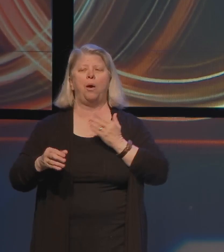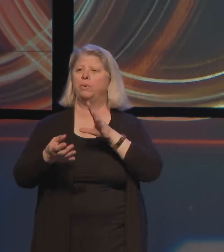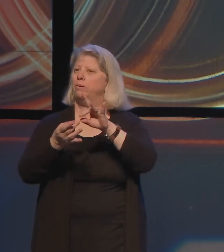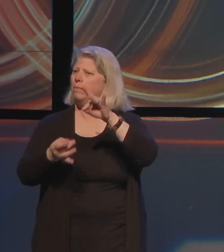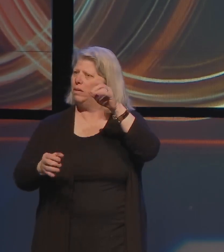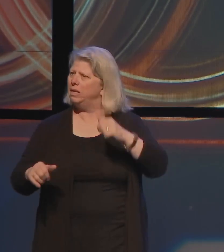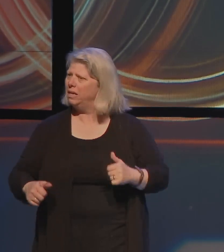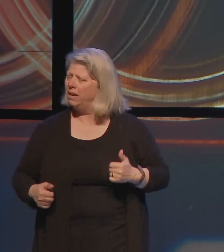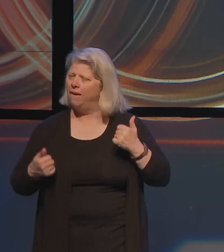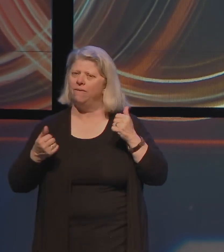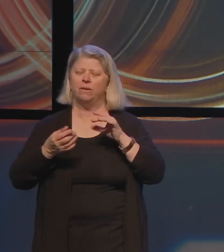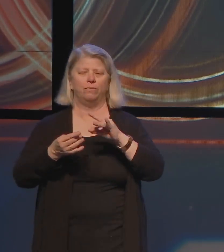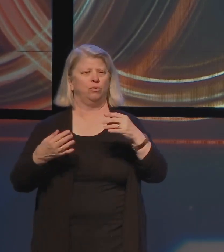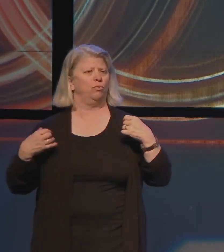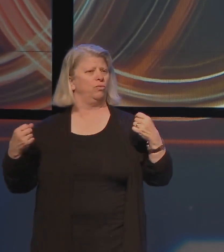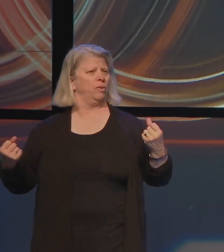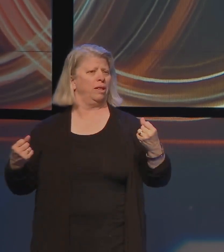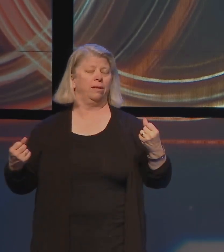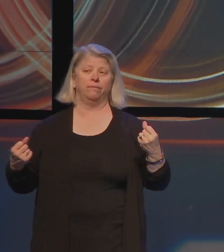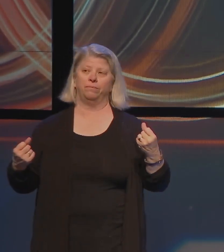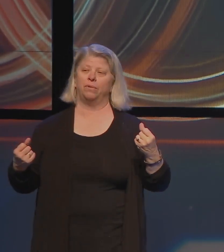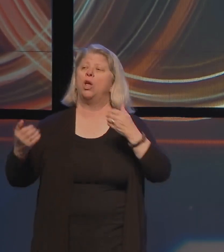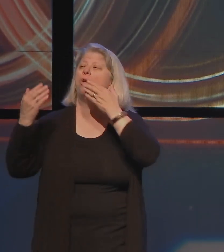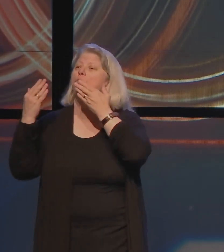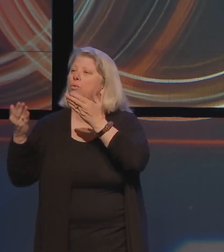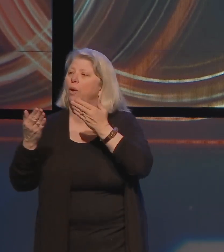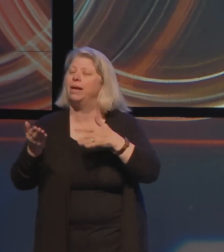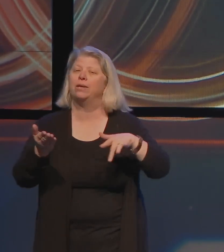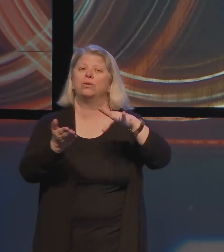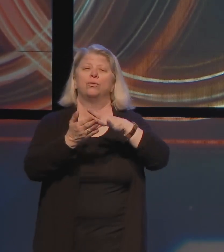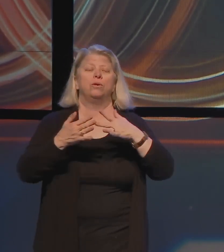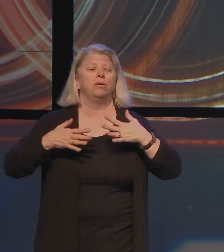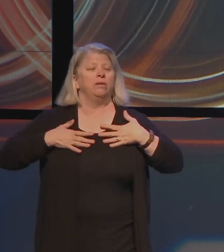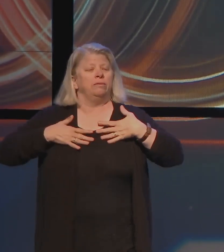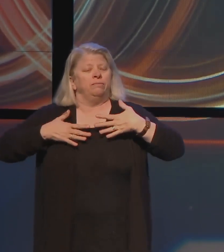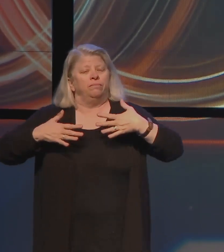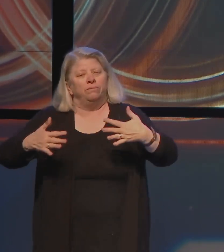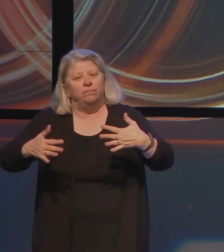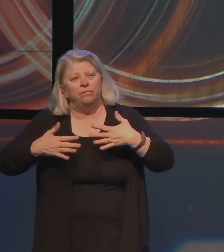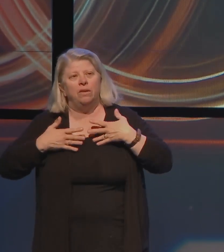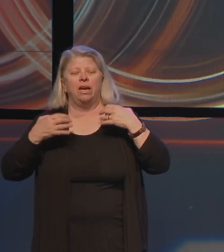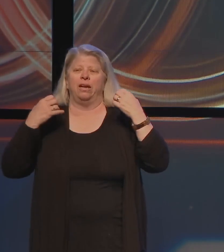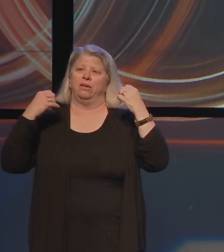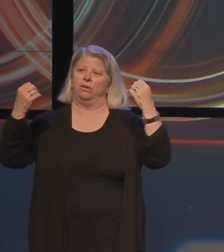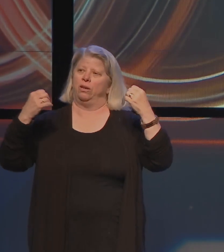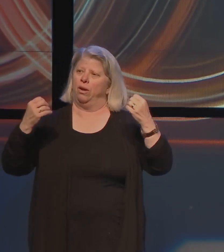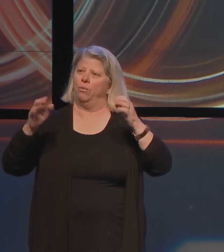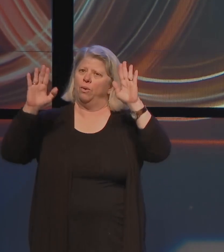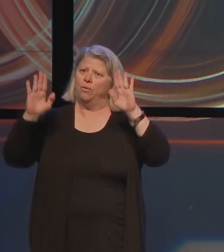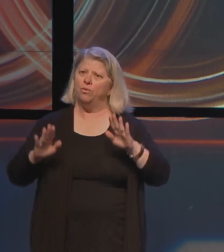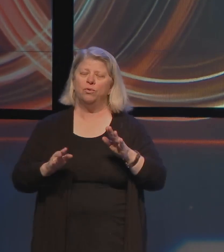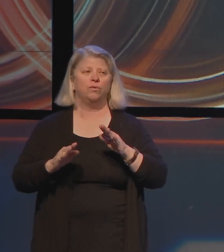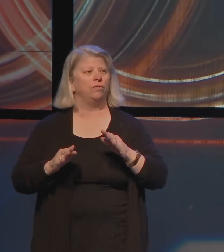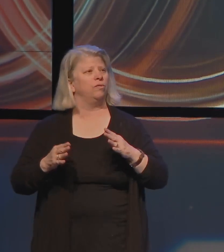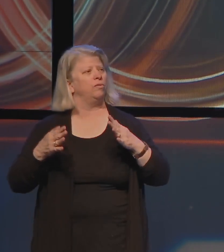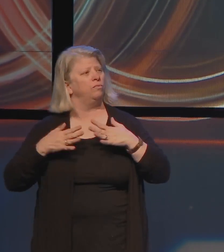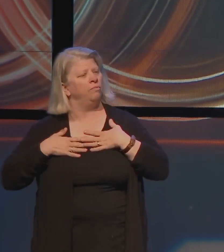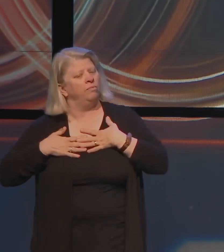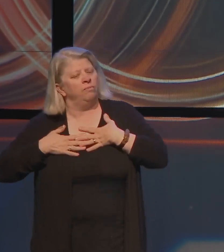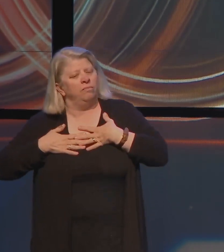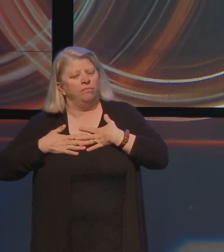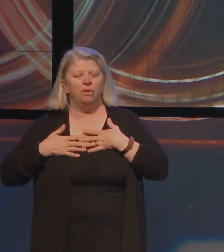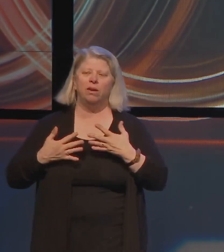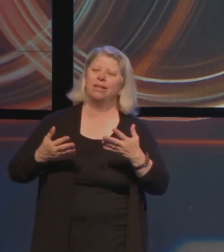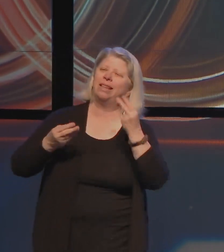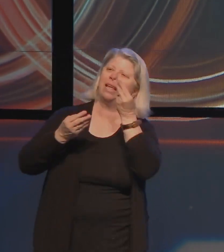spiritual lives, with our spiritual strength. Gratitude-centered breathing exercises are wonderful, right? You're breathing and you're thinking about